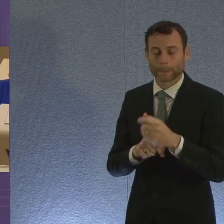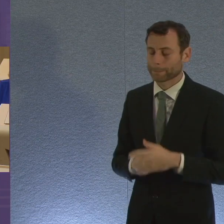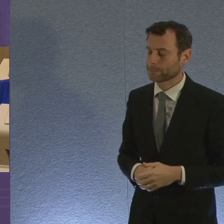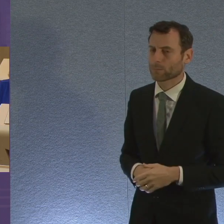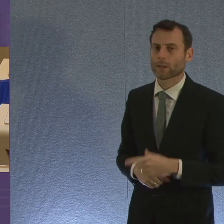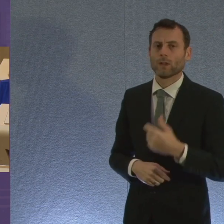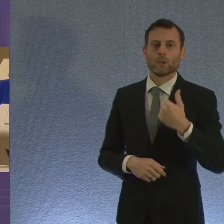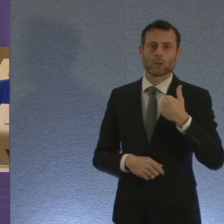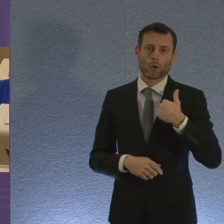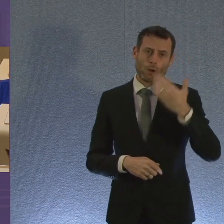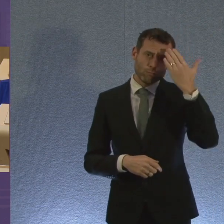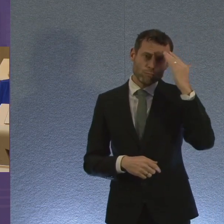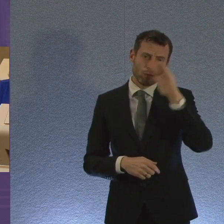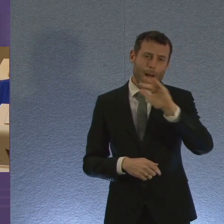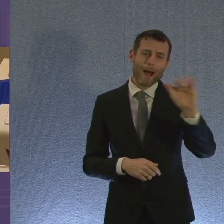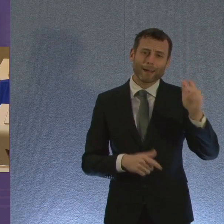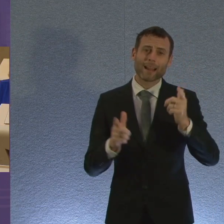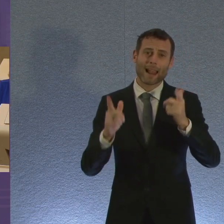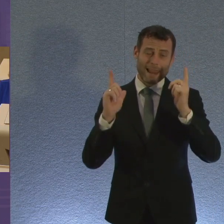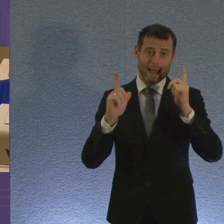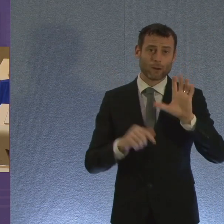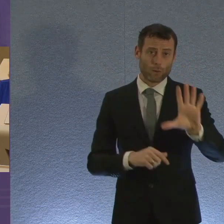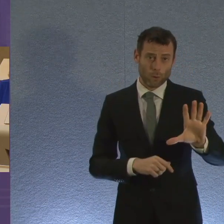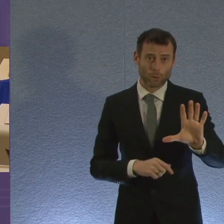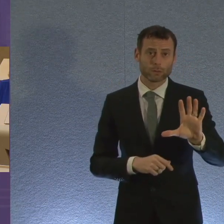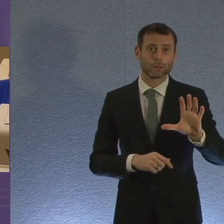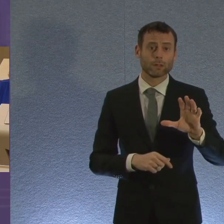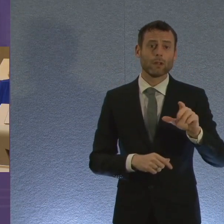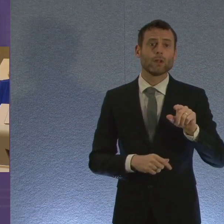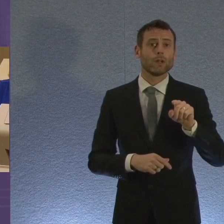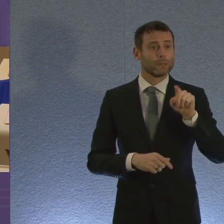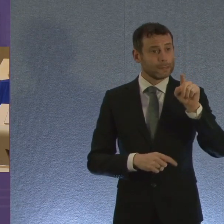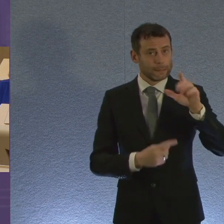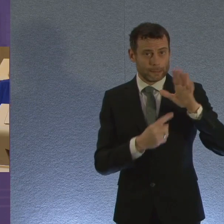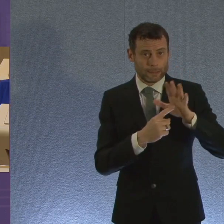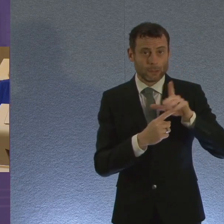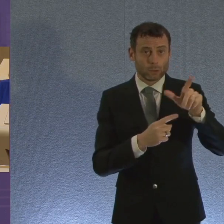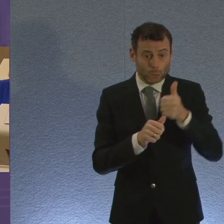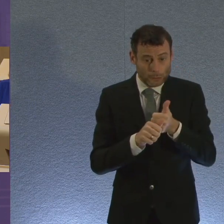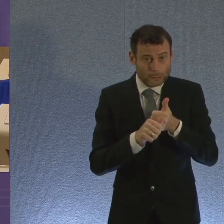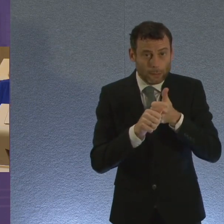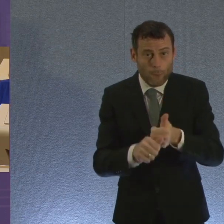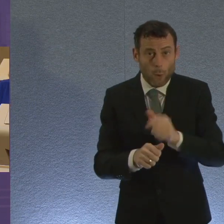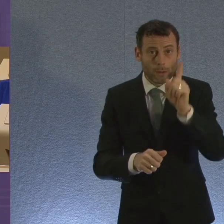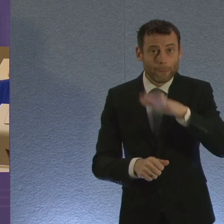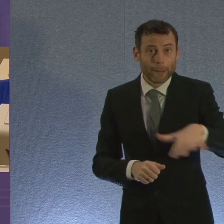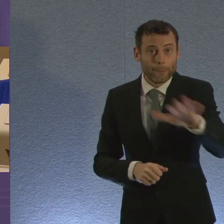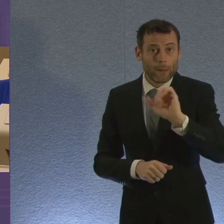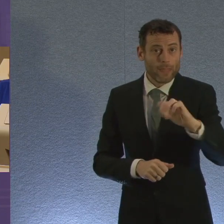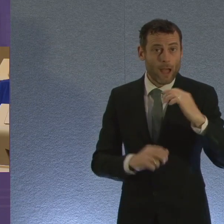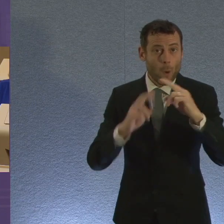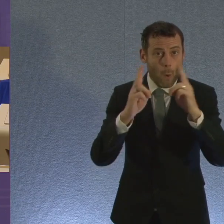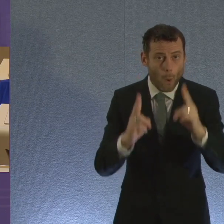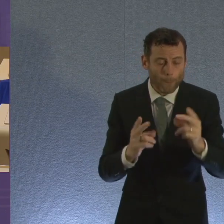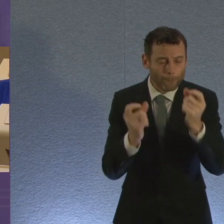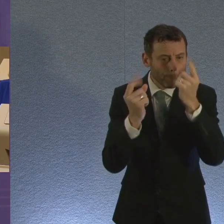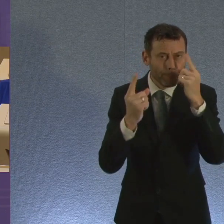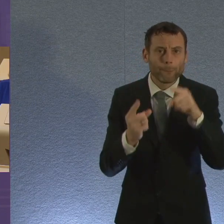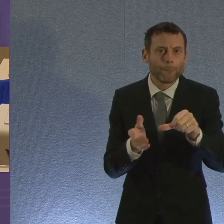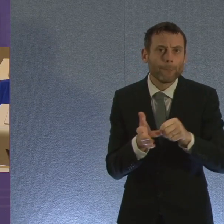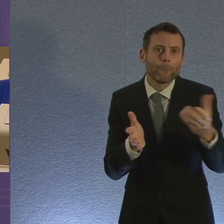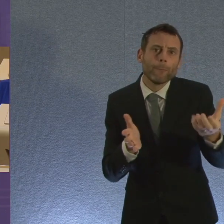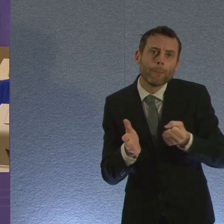the outbreak. We're seeing great work being done to support tenants in the social sector through all that they